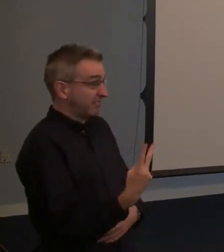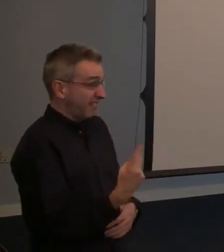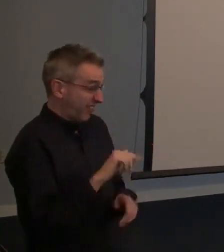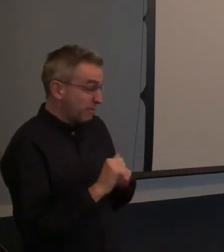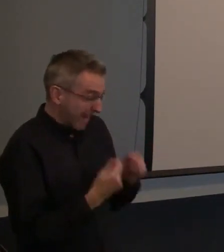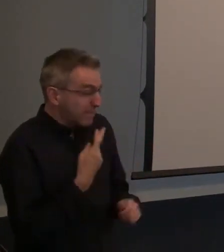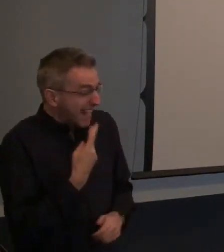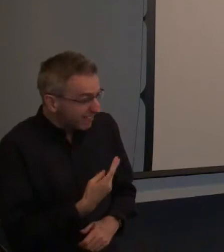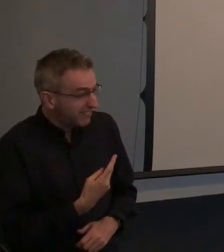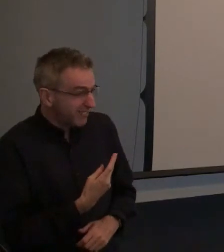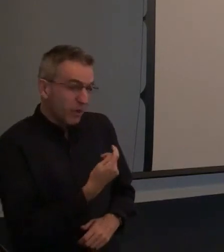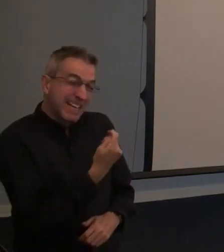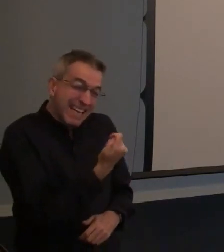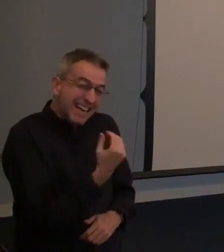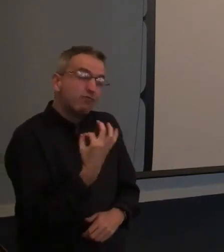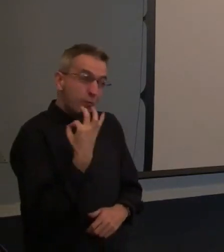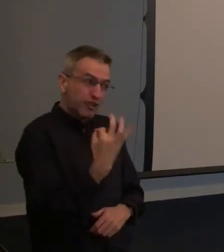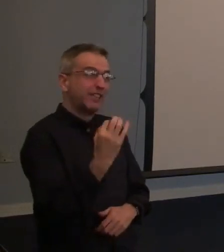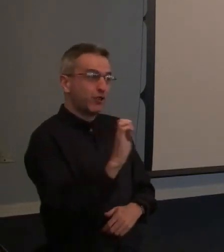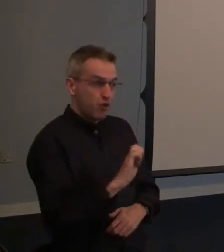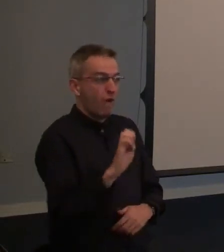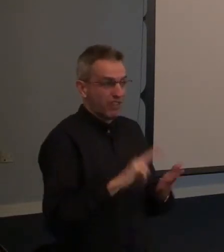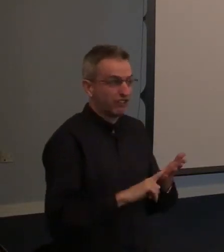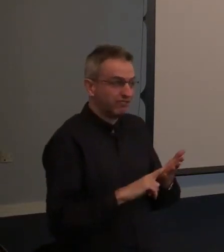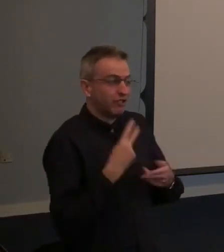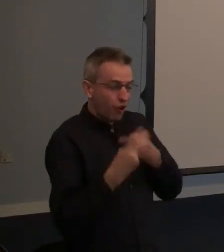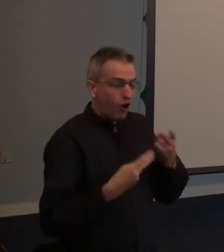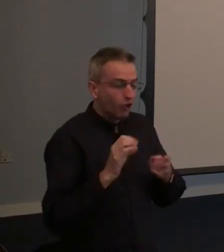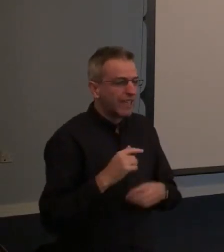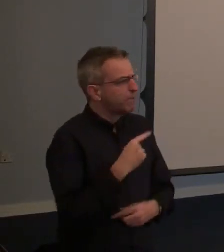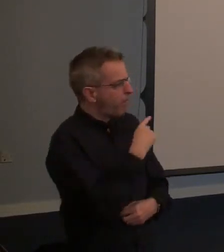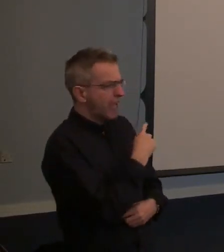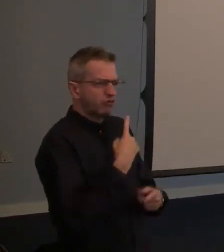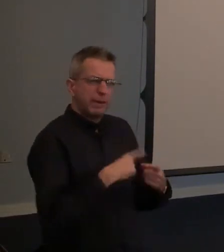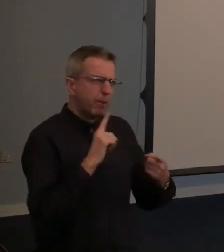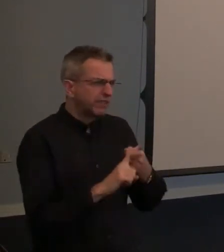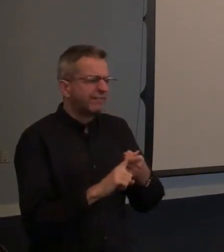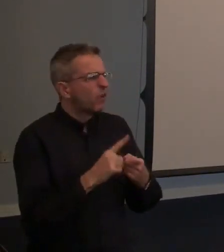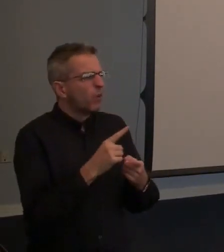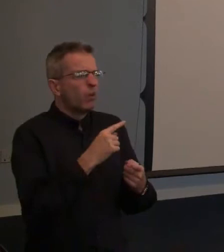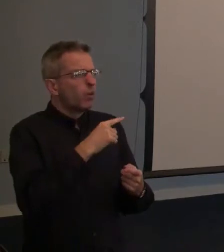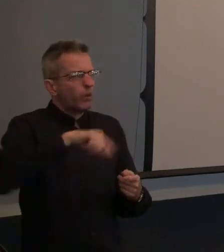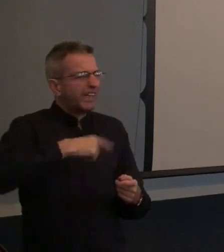Unfortunately, he came second. So he was nearly chosen to represent Finland in the Eurovision Song